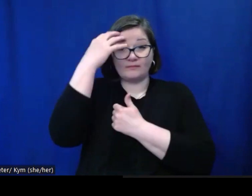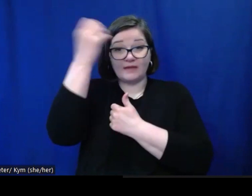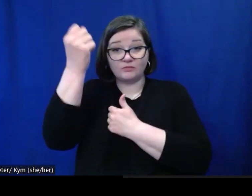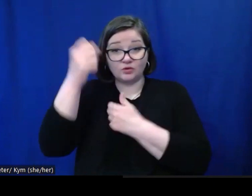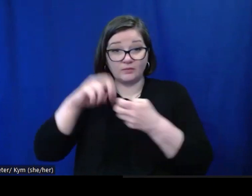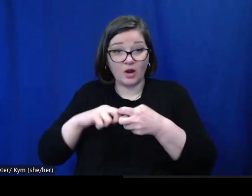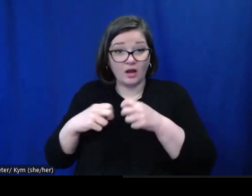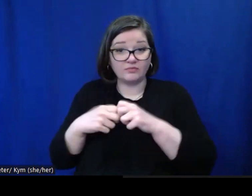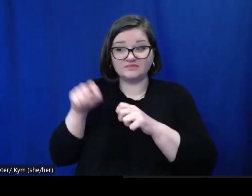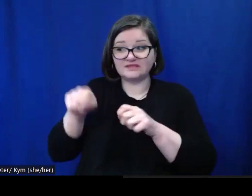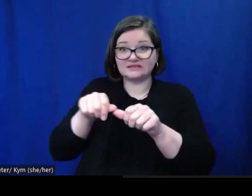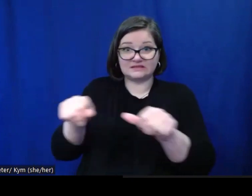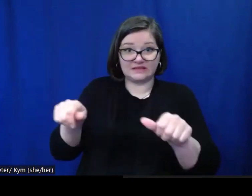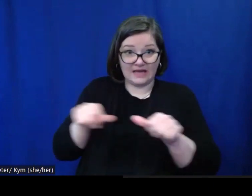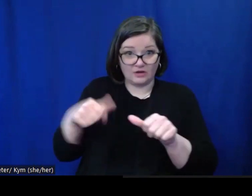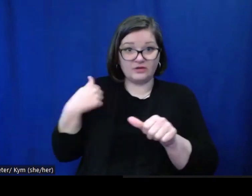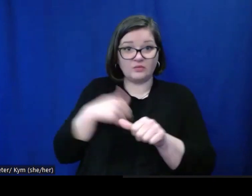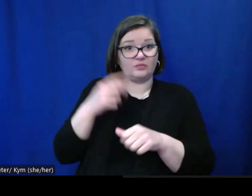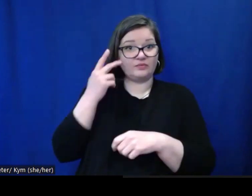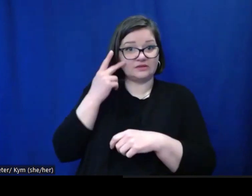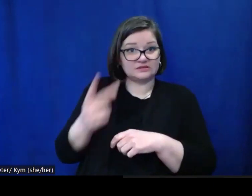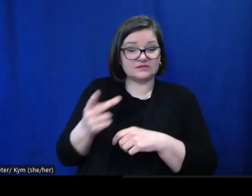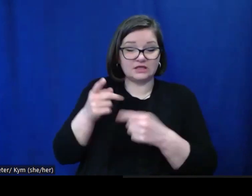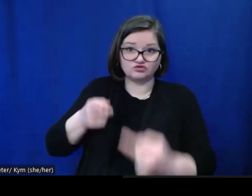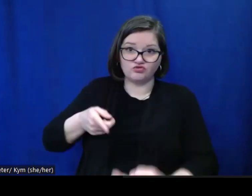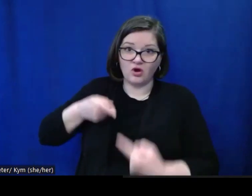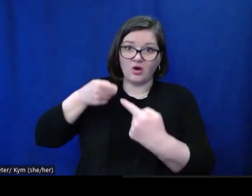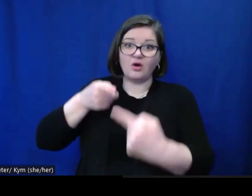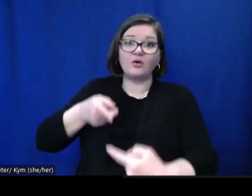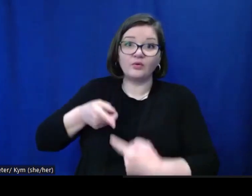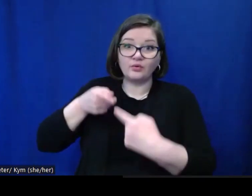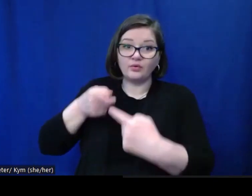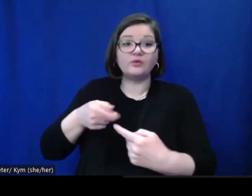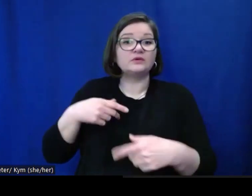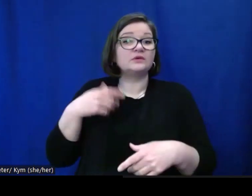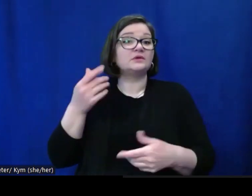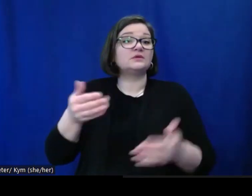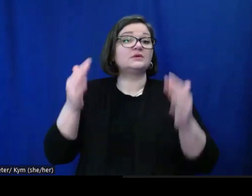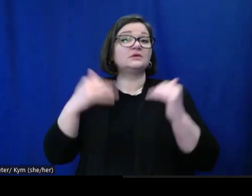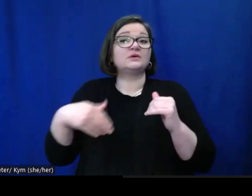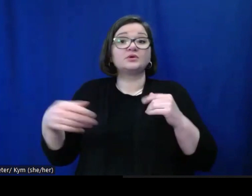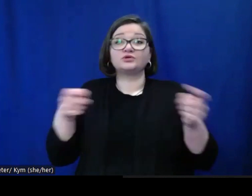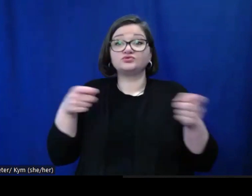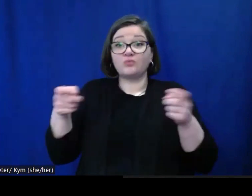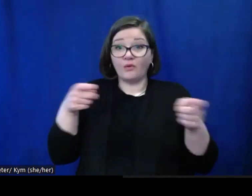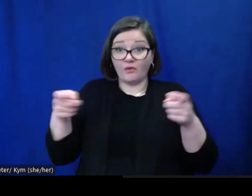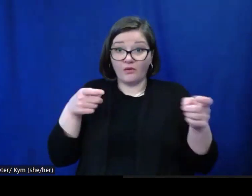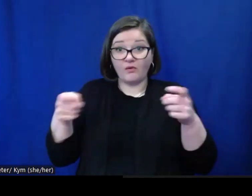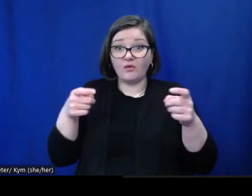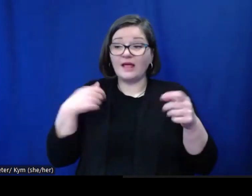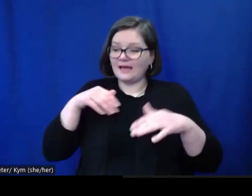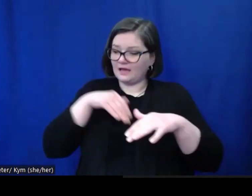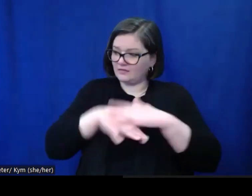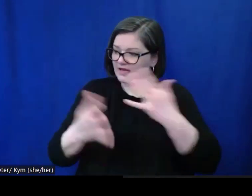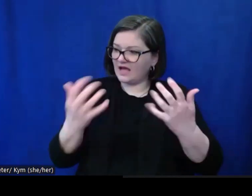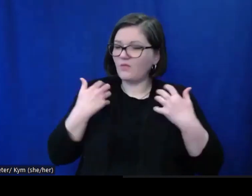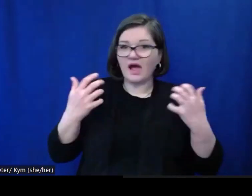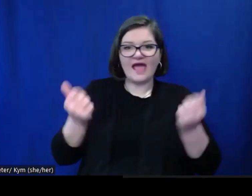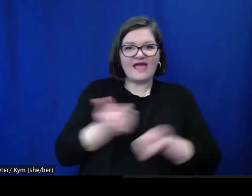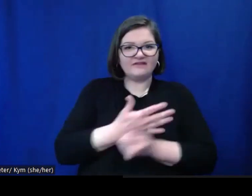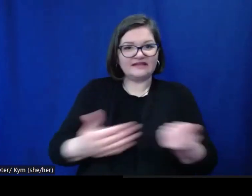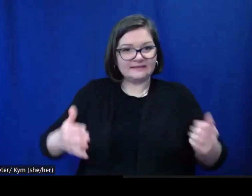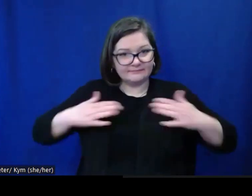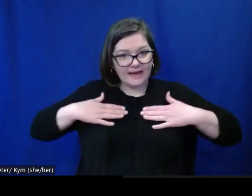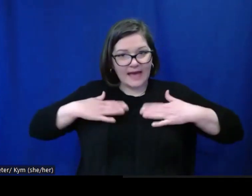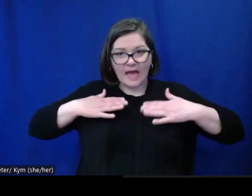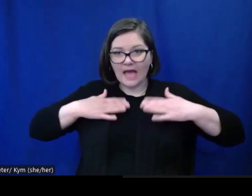an area that we see a lot of struggle. Controlling. I come in, I want everything, it's all mine,